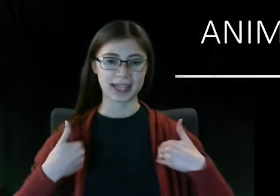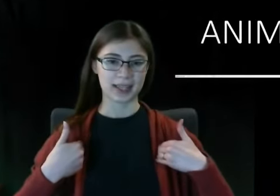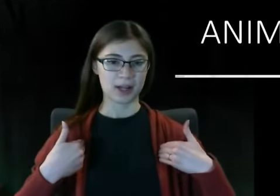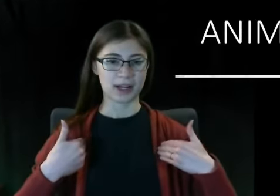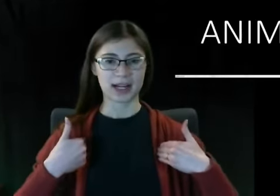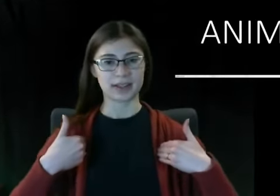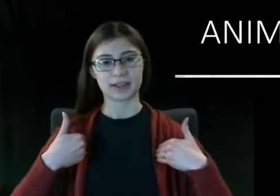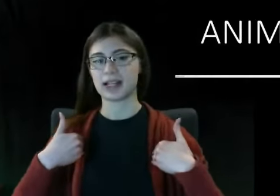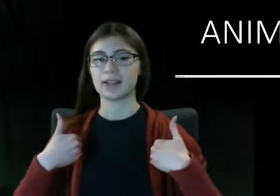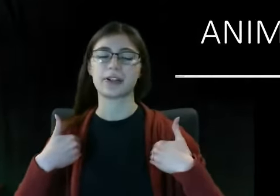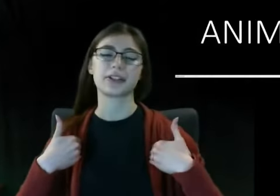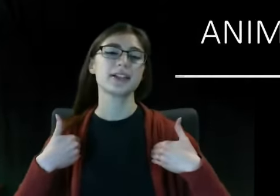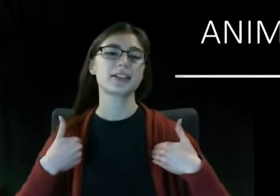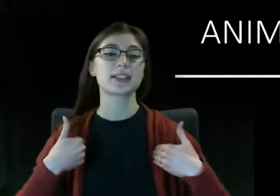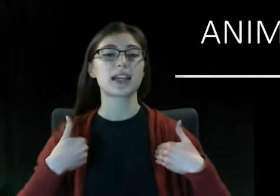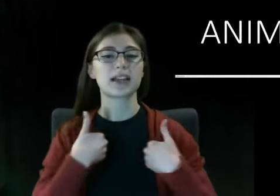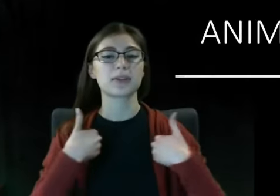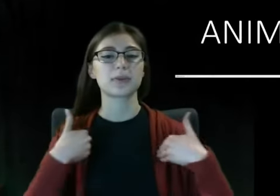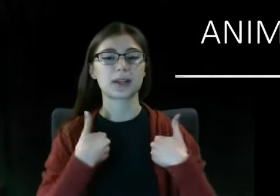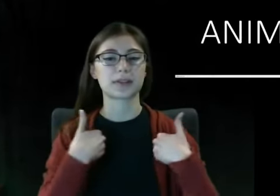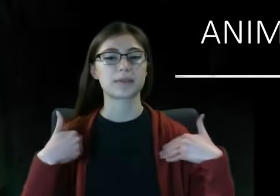on either side of your chest and wiggle them a little.